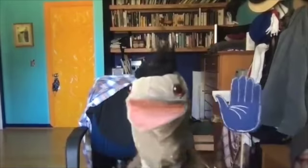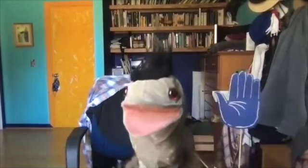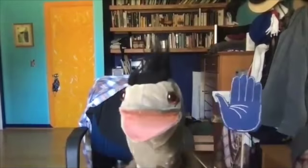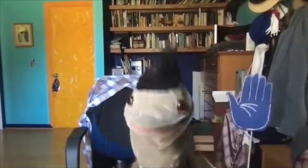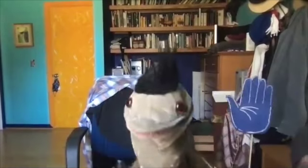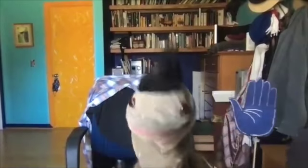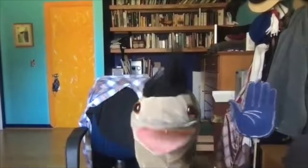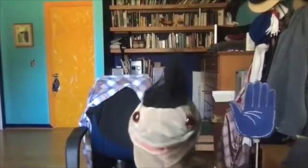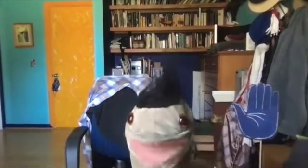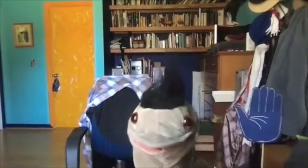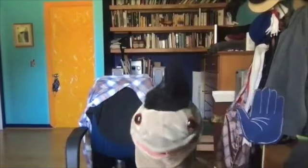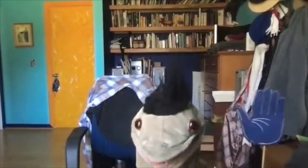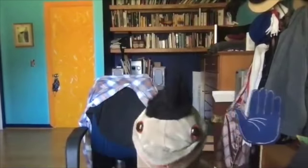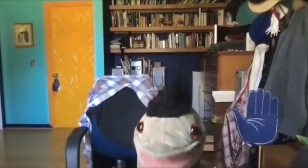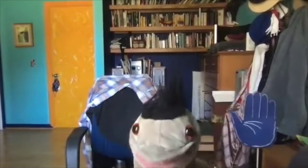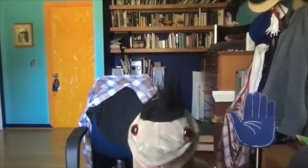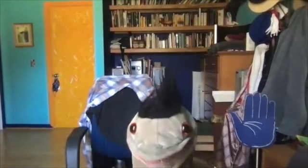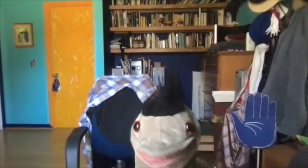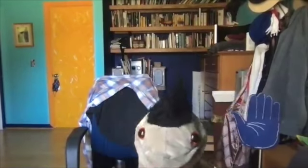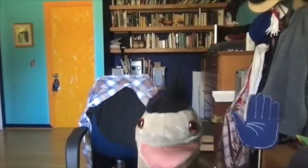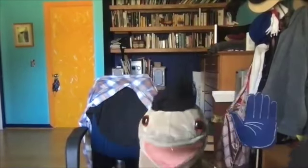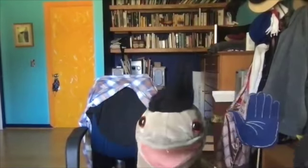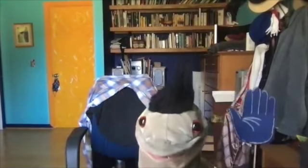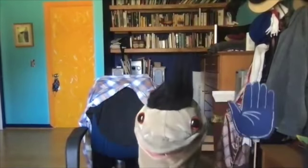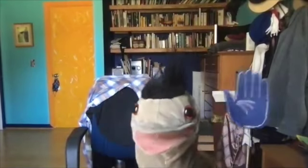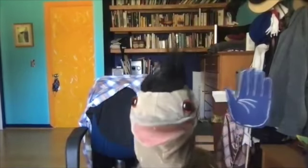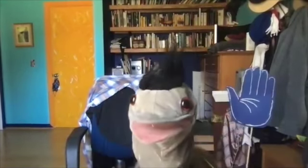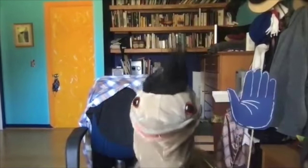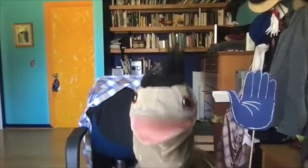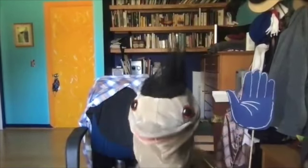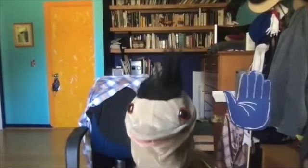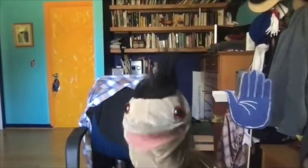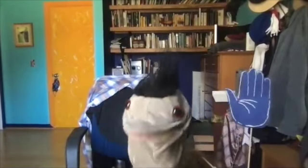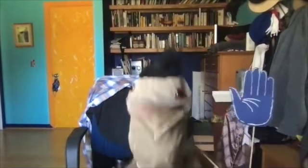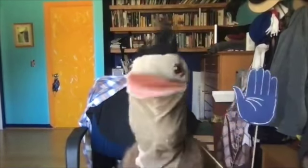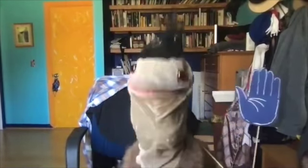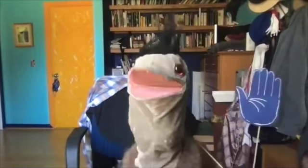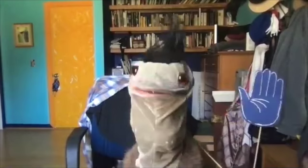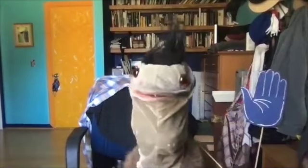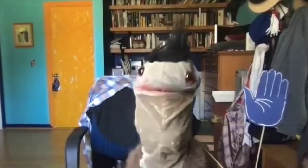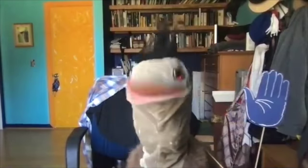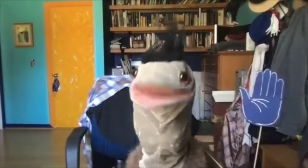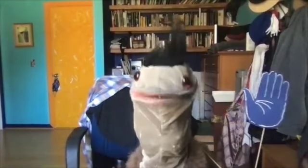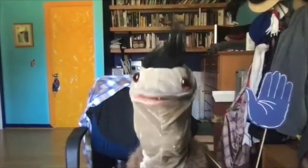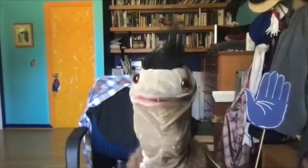start with your hand up just like that. Yeah, perfect, Emma. And then I've got another hand here.